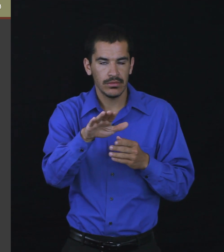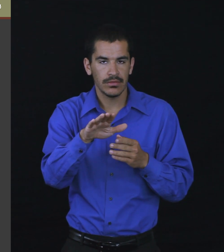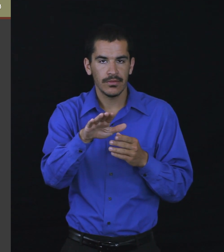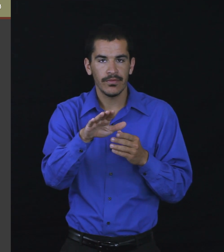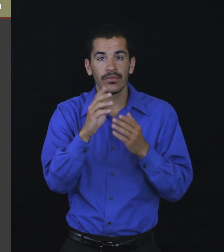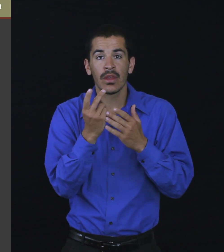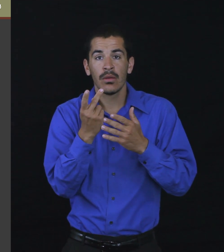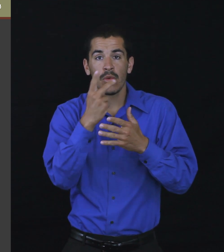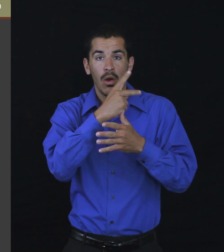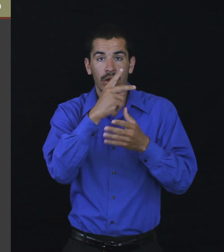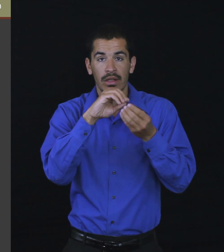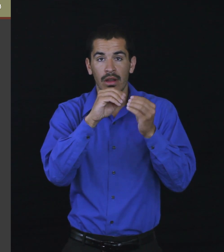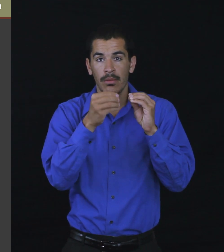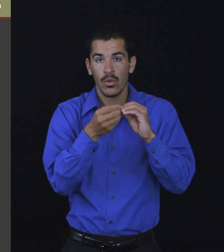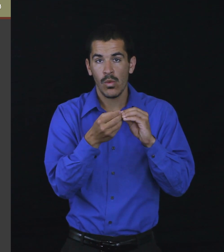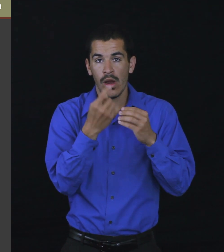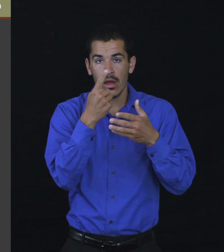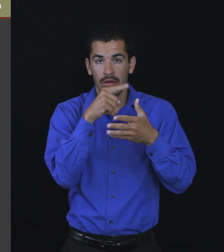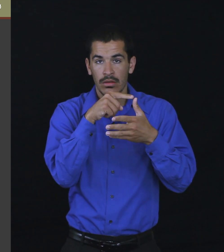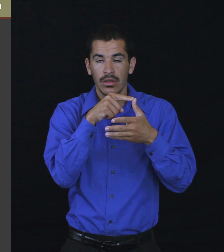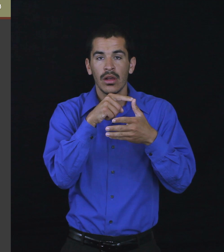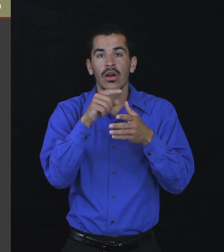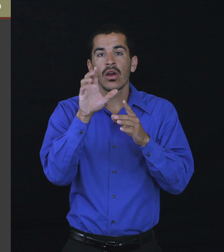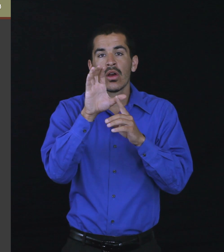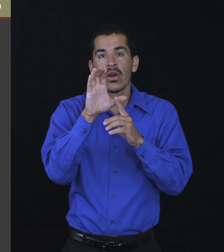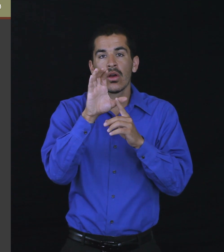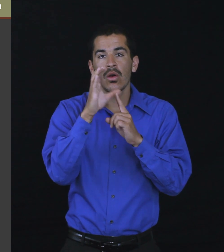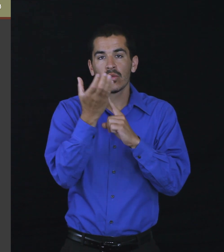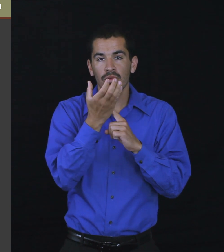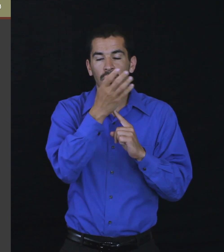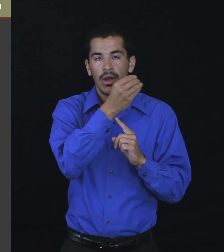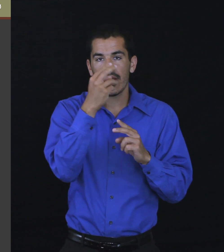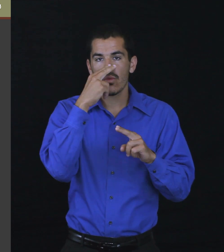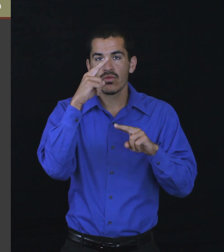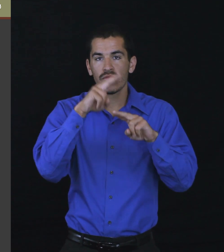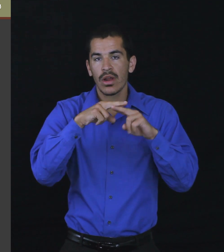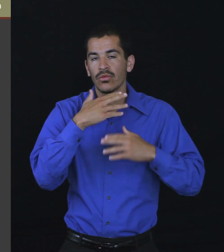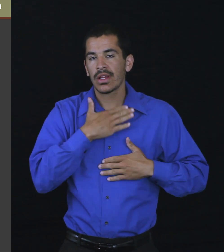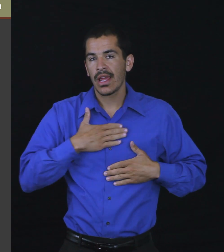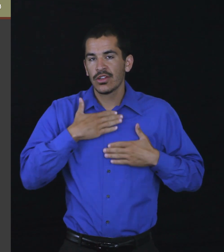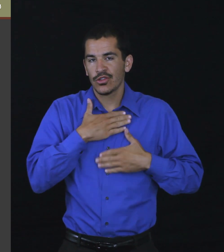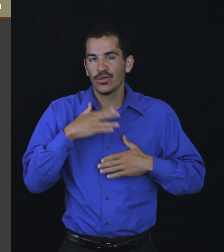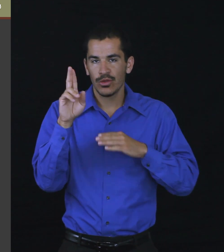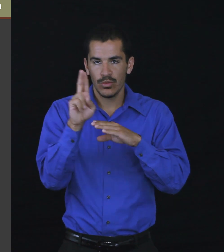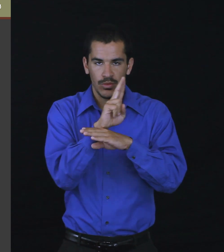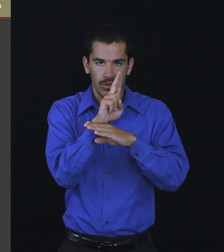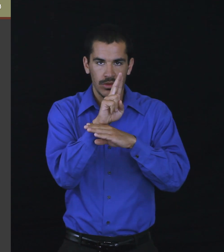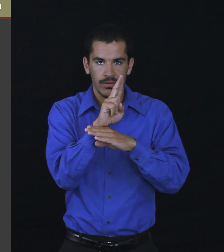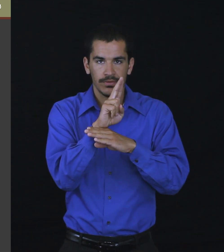Priority 1, cultural and recreational uses.